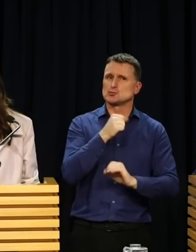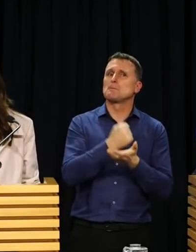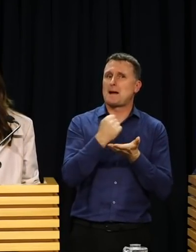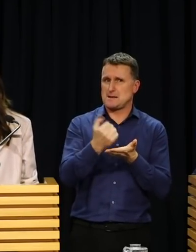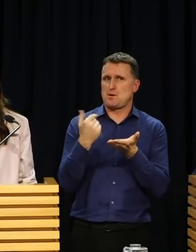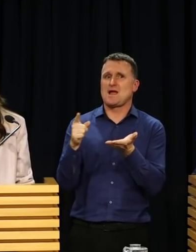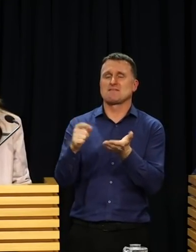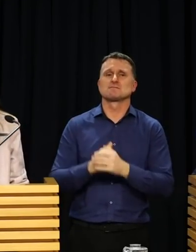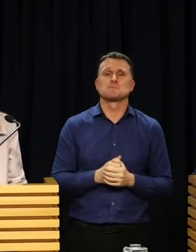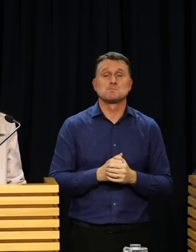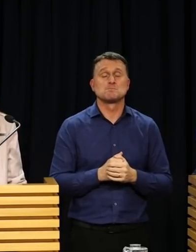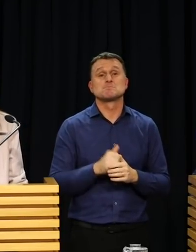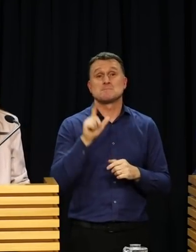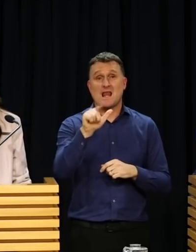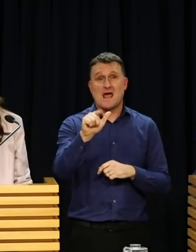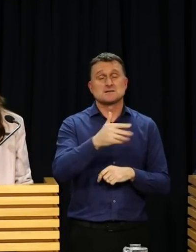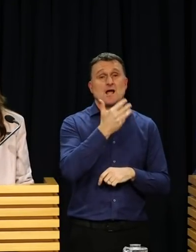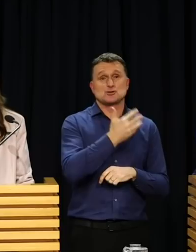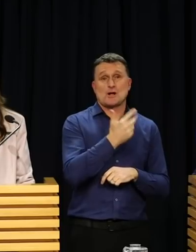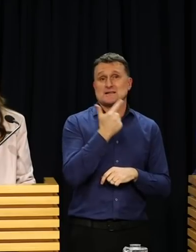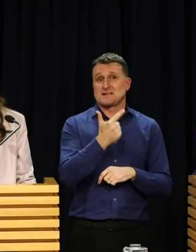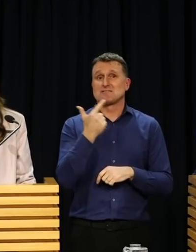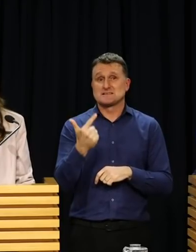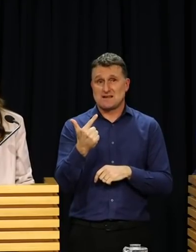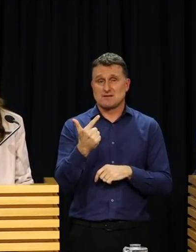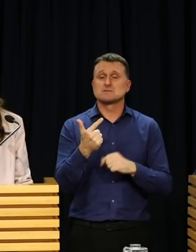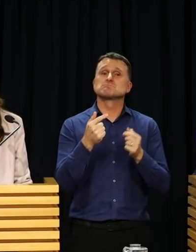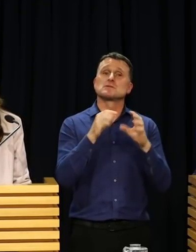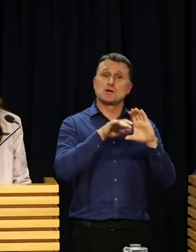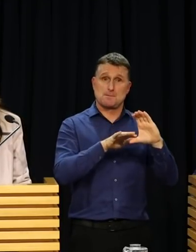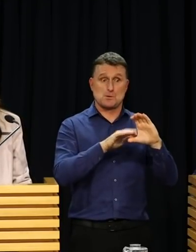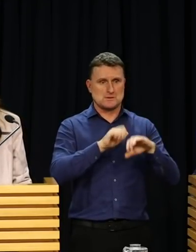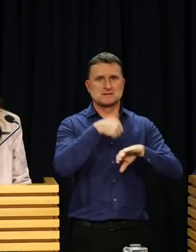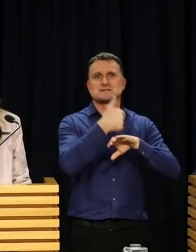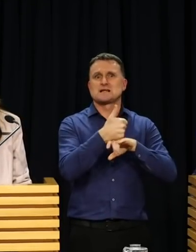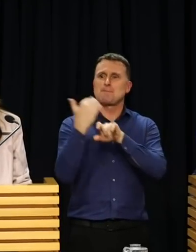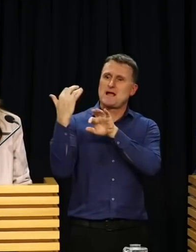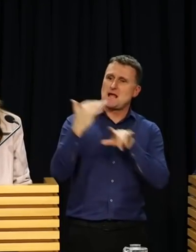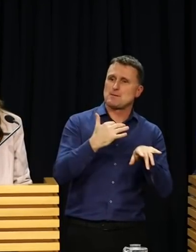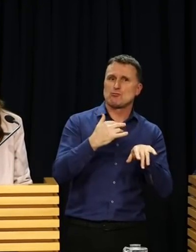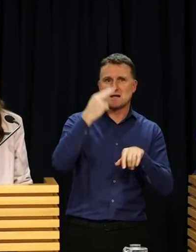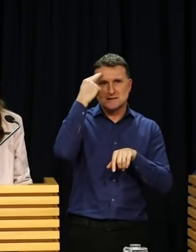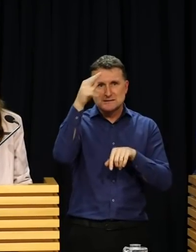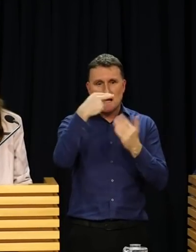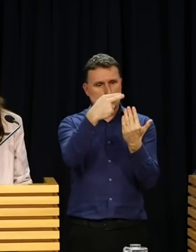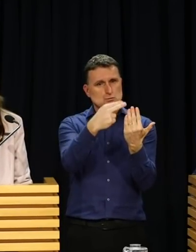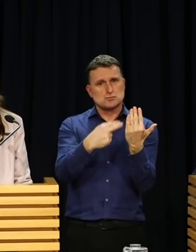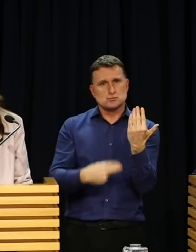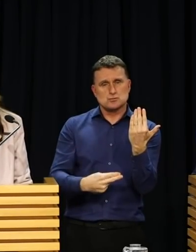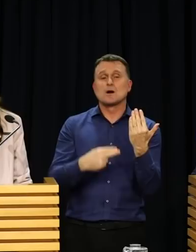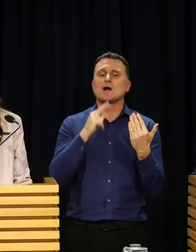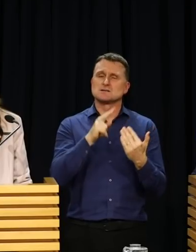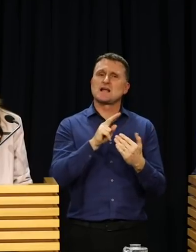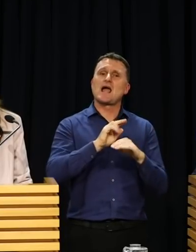computerised immigration records were introduced in 1977, the first accurate picture of overstaying patterns showed that 40%